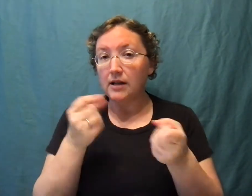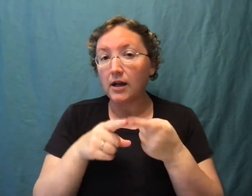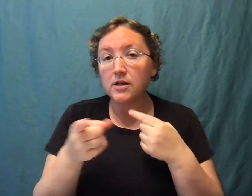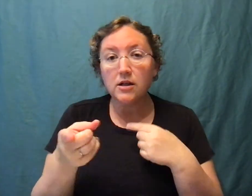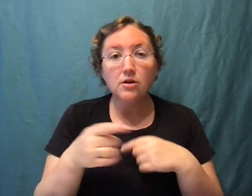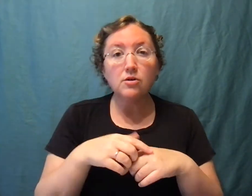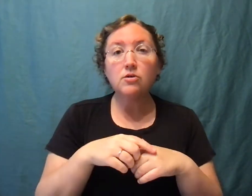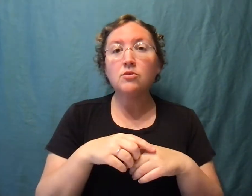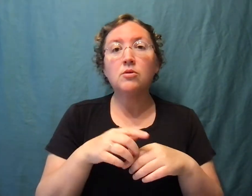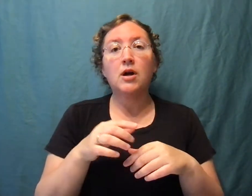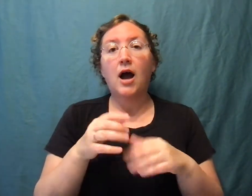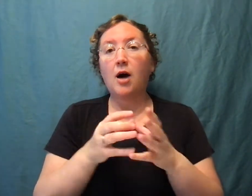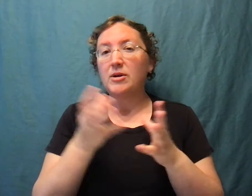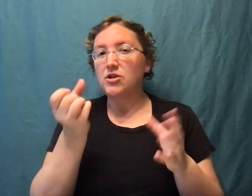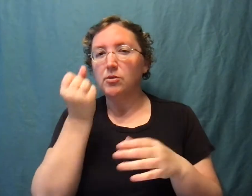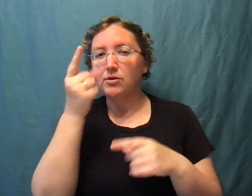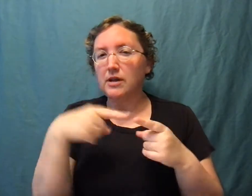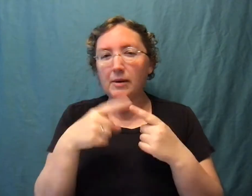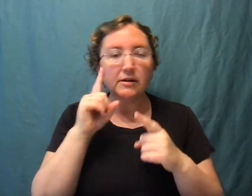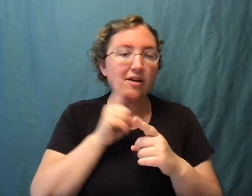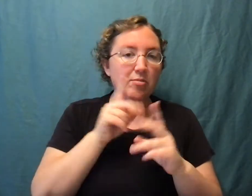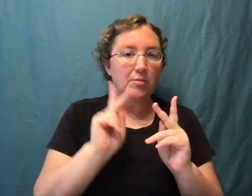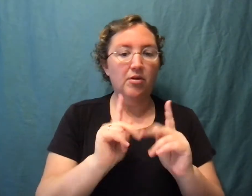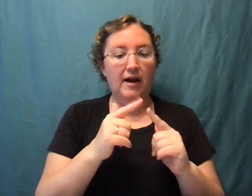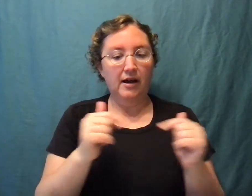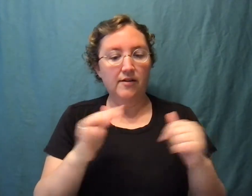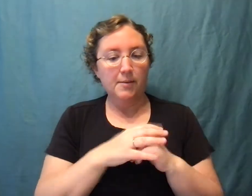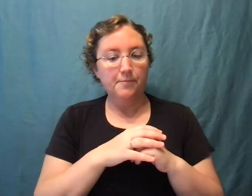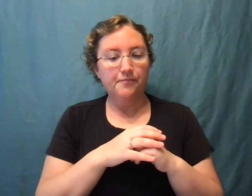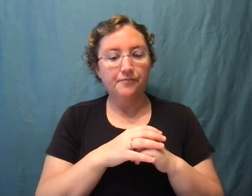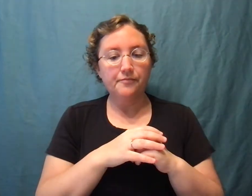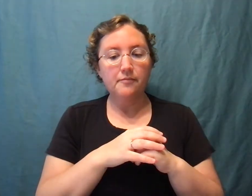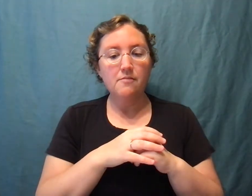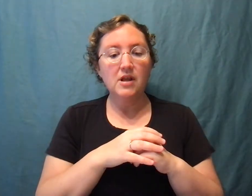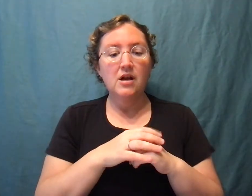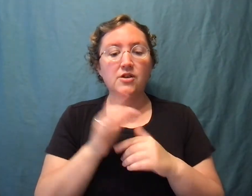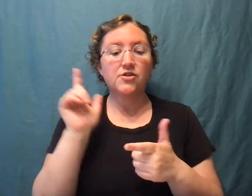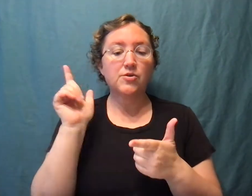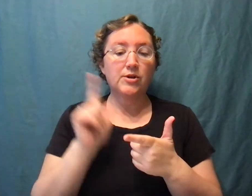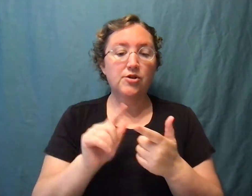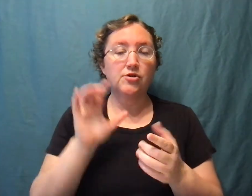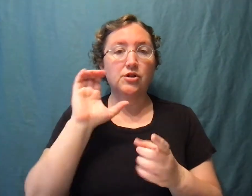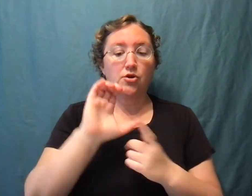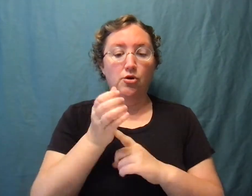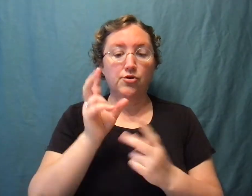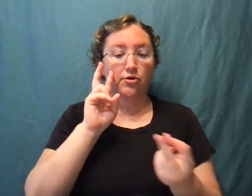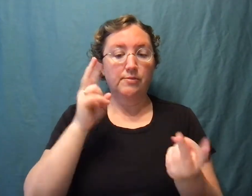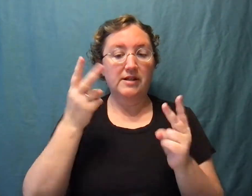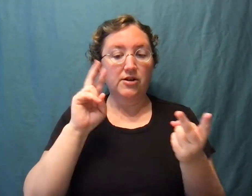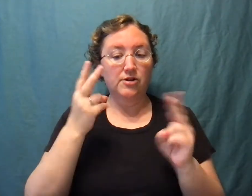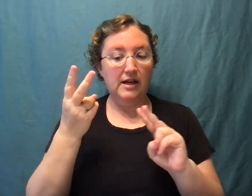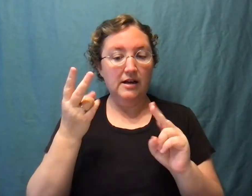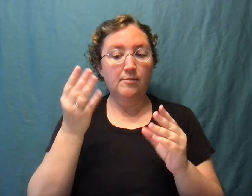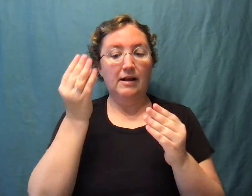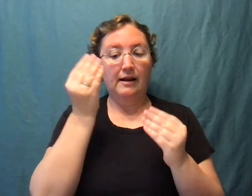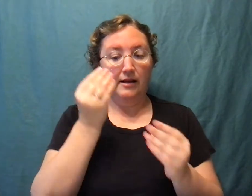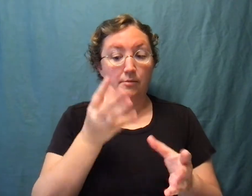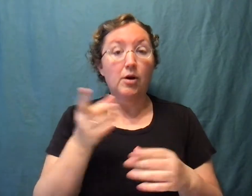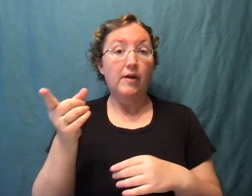to you? How much do you understand about deaf people? That kind of thing. So this reduces cultural misunderstanding by letting them know that you